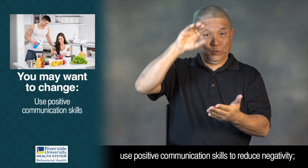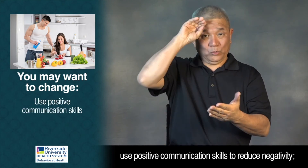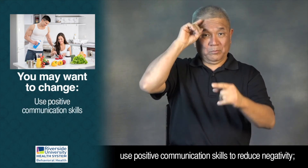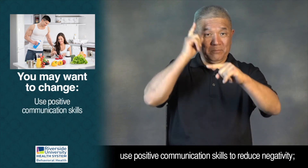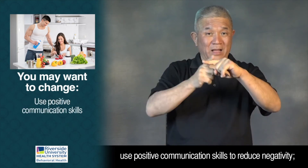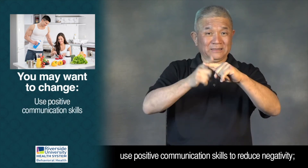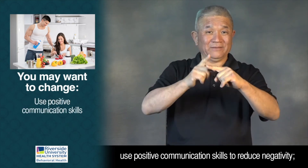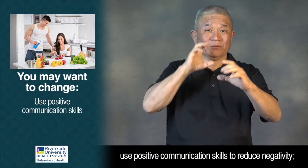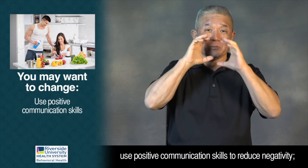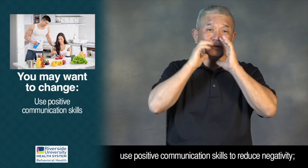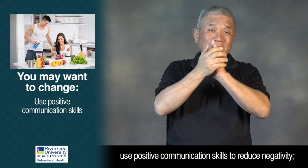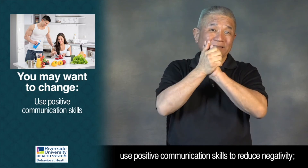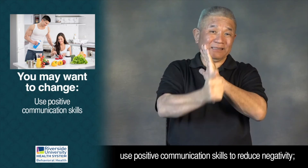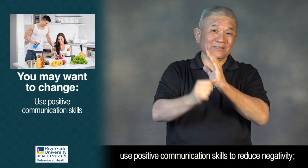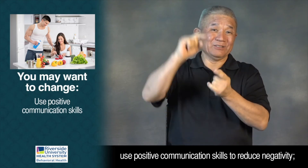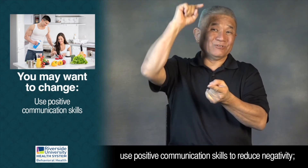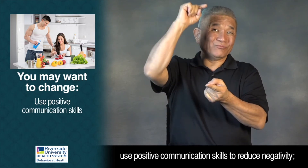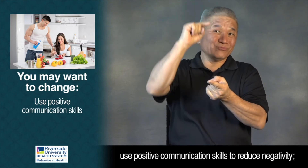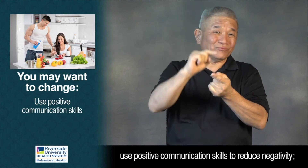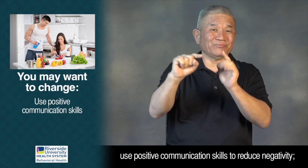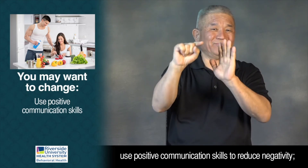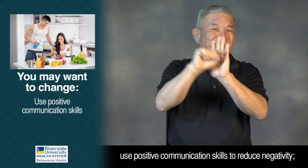Use positive communication skills to reduce negativity.